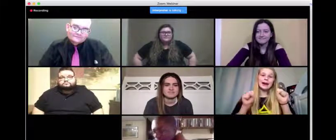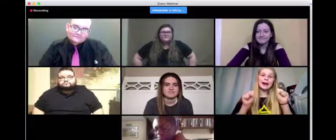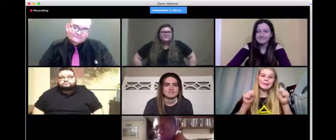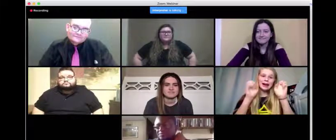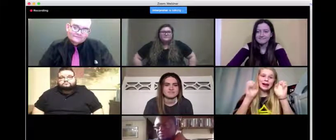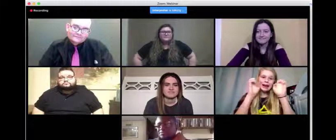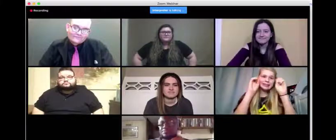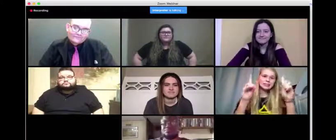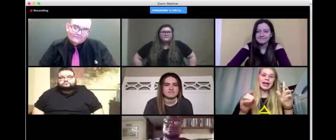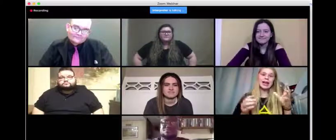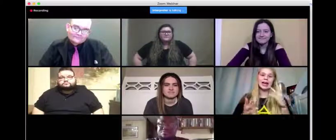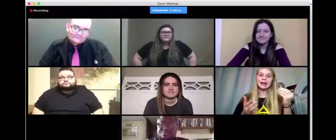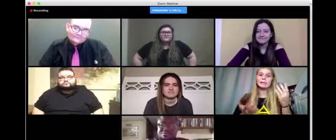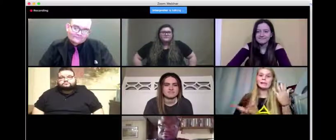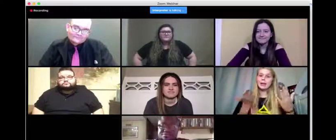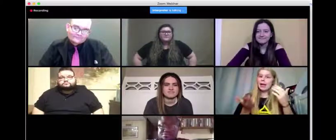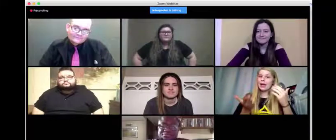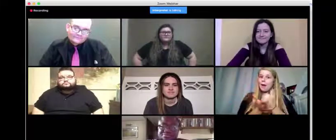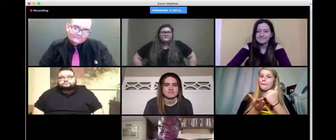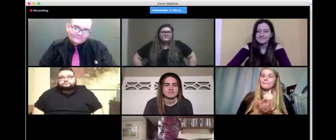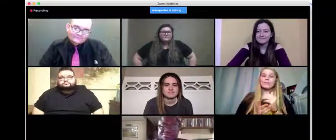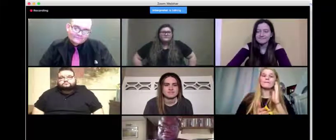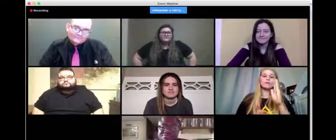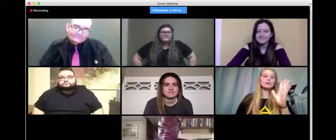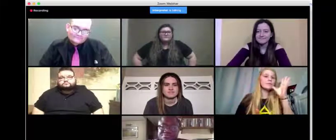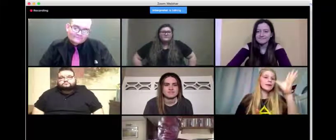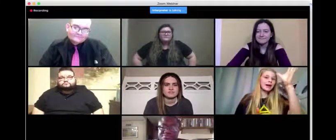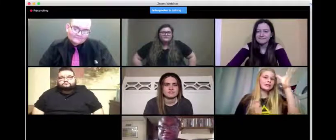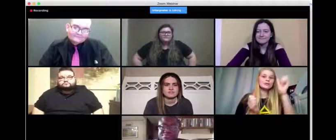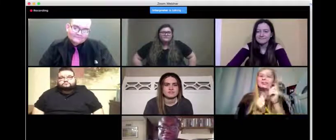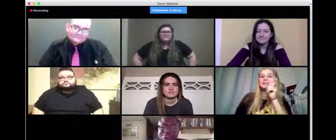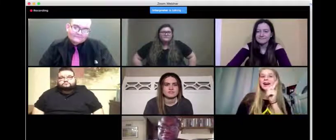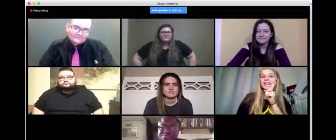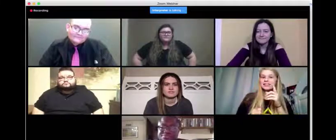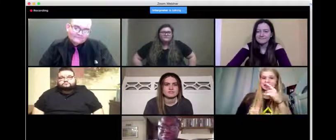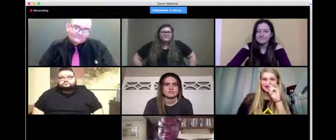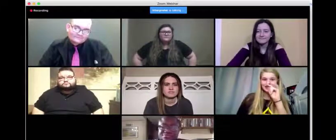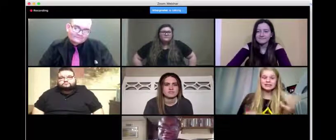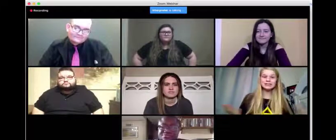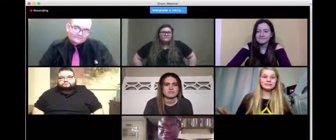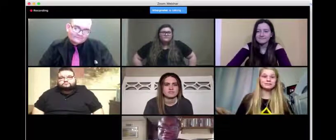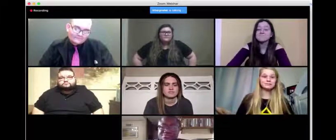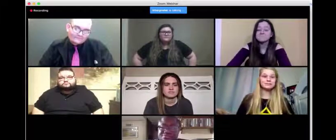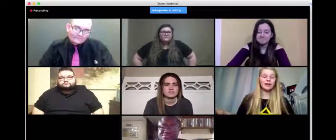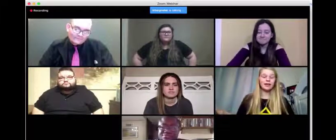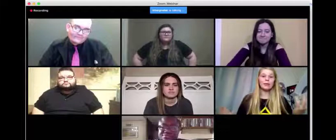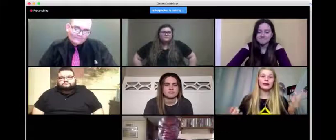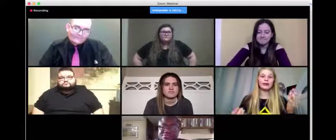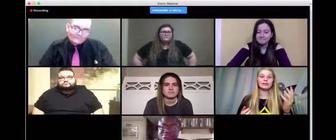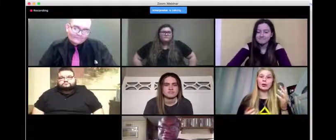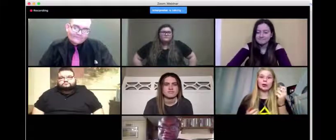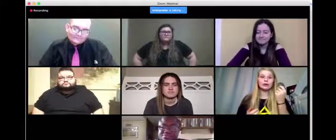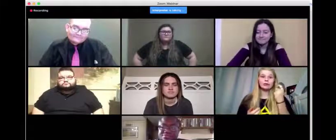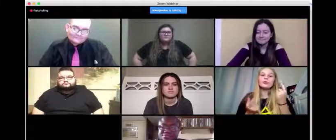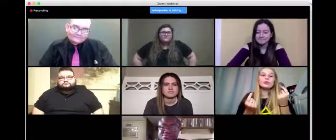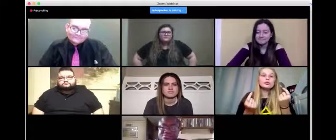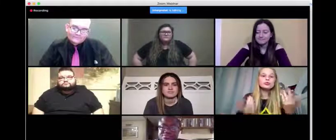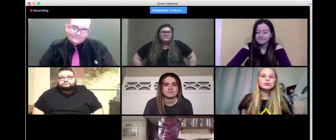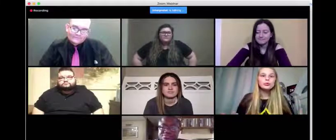they have deaf parents of kids, or parents have deaf children, so they, encourage them to learn sign language